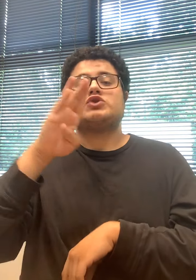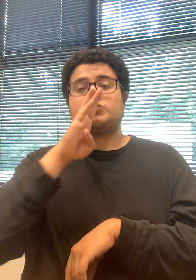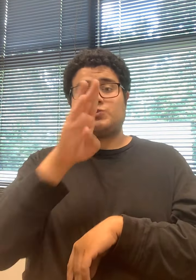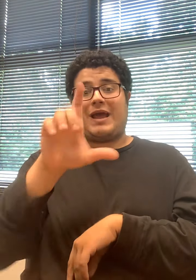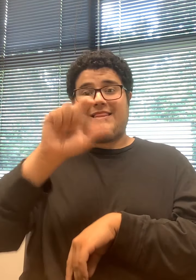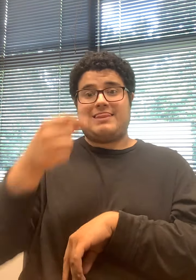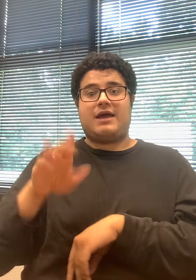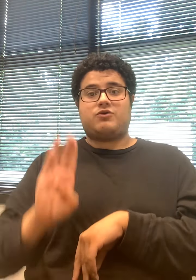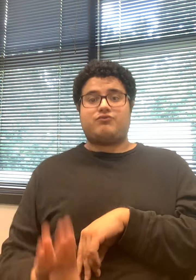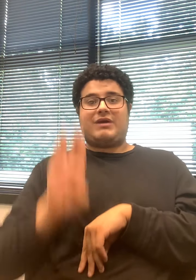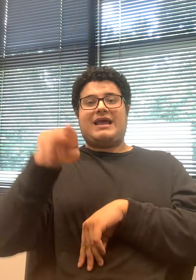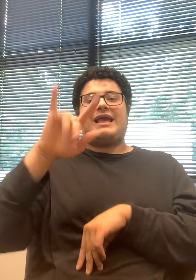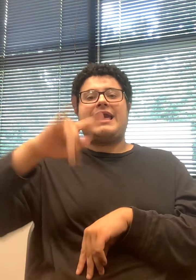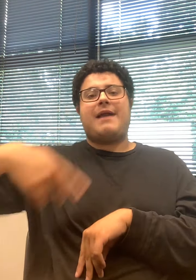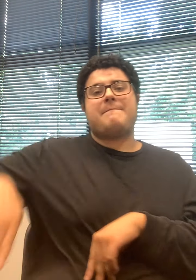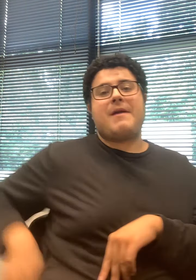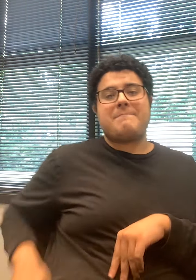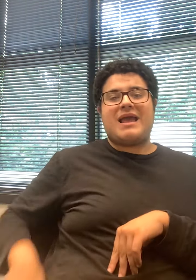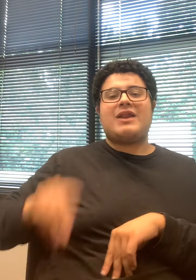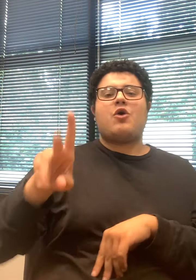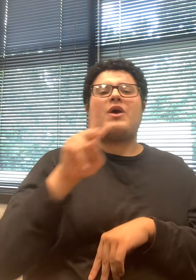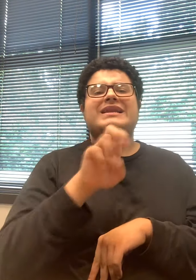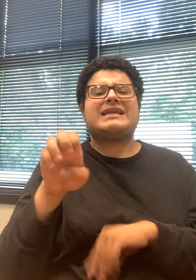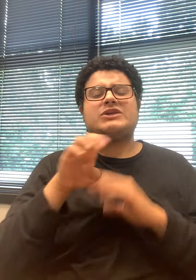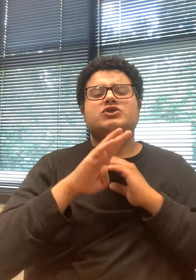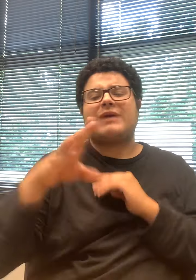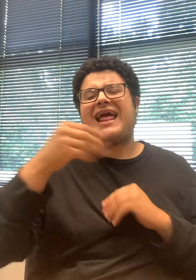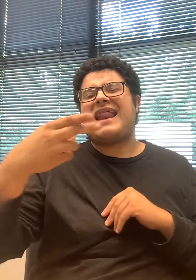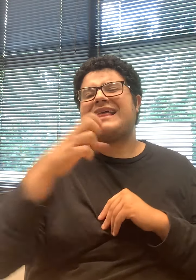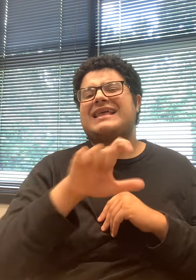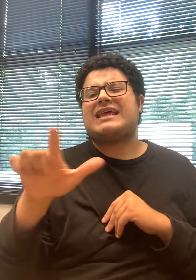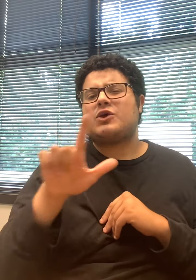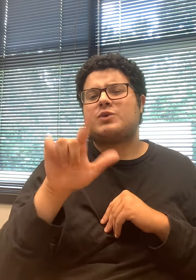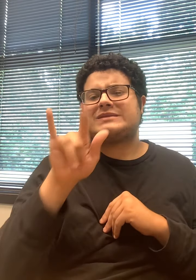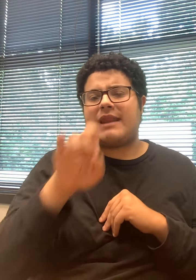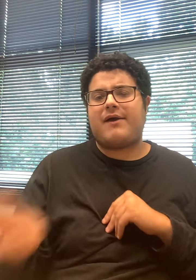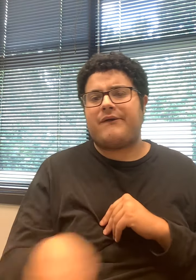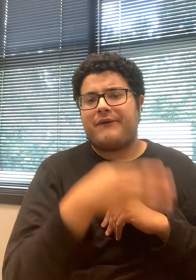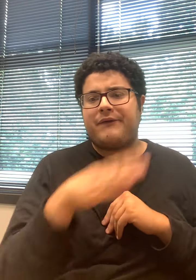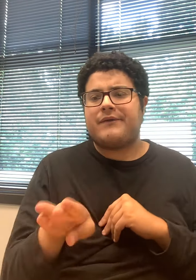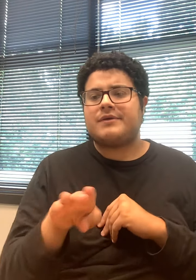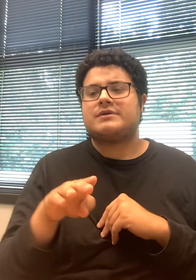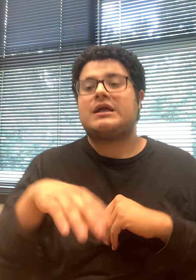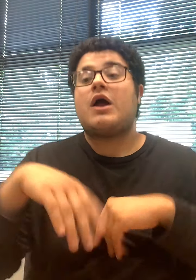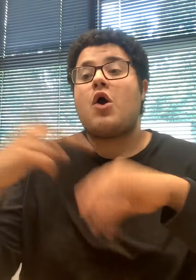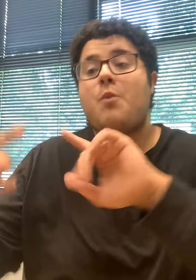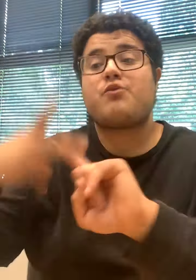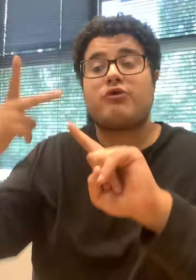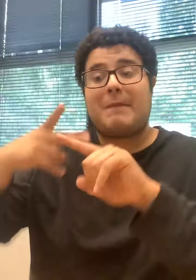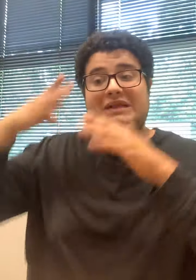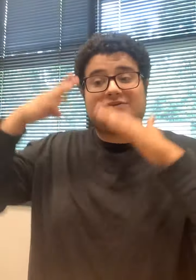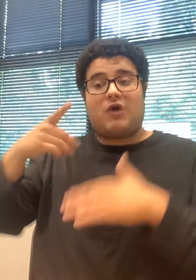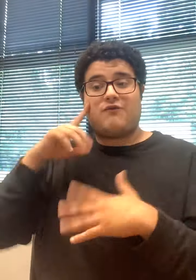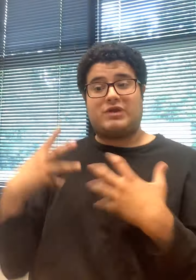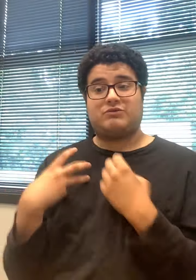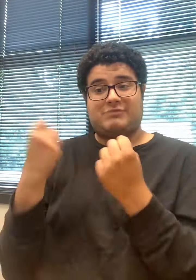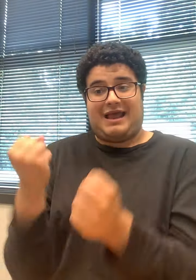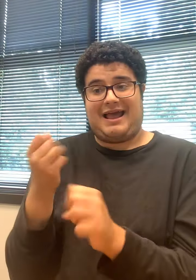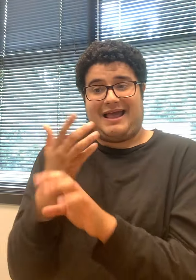bending and hip straightening, or heel slides, to name a few. The primary focus for the total knee rehab is